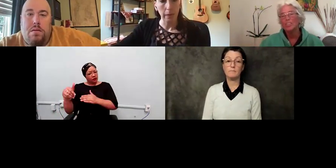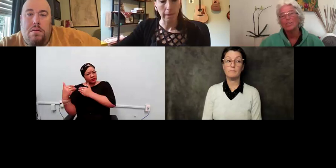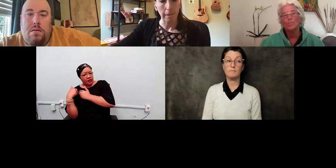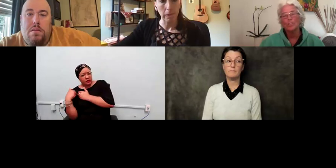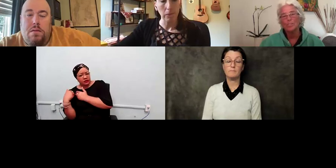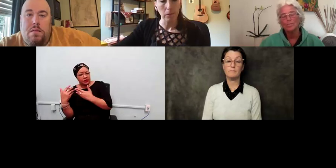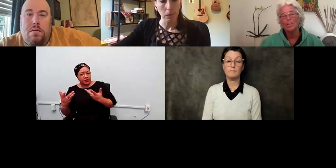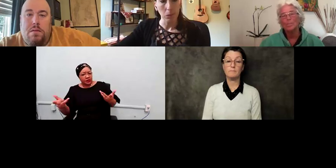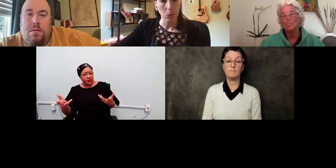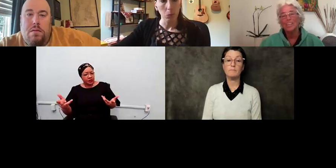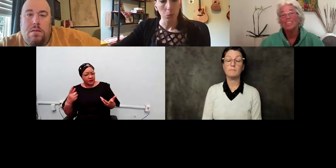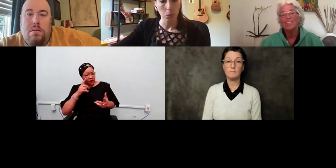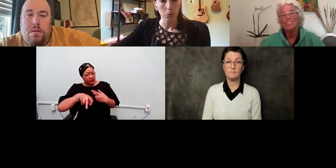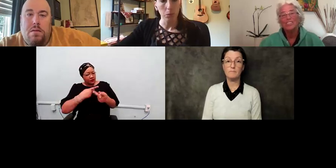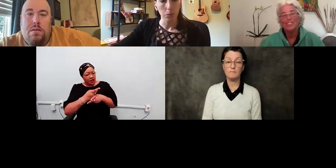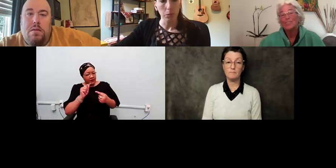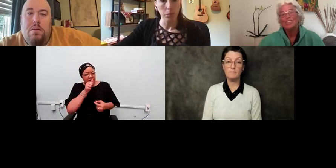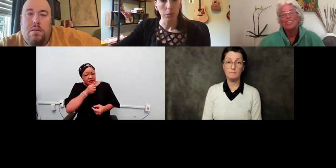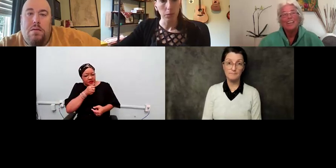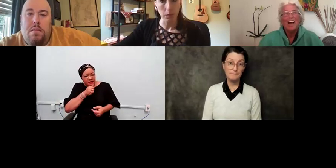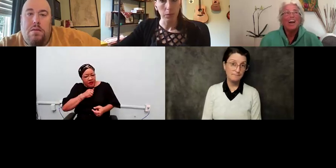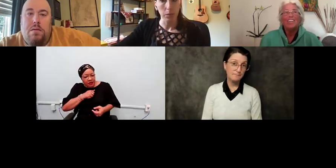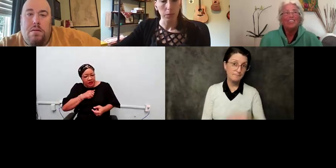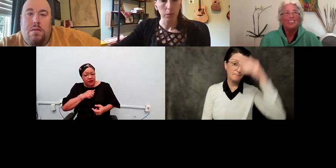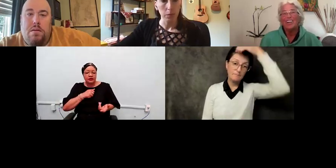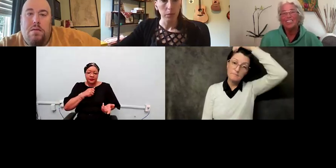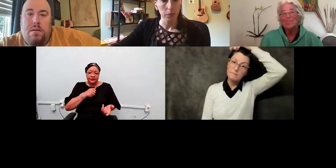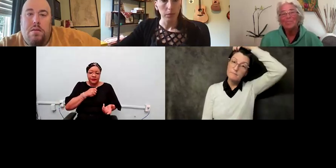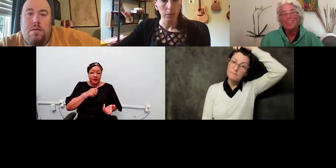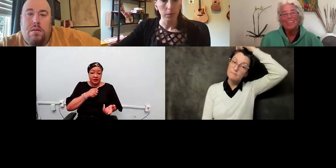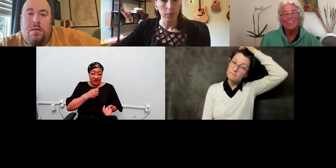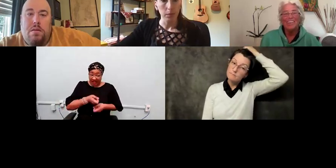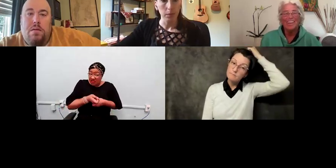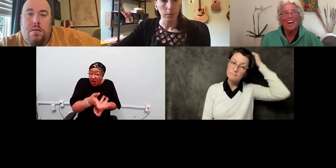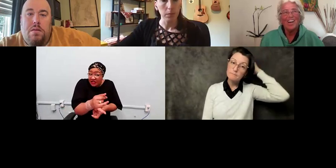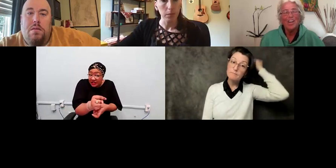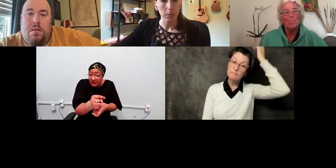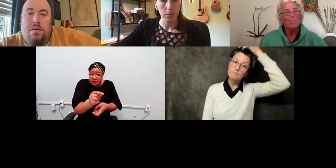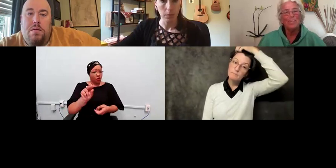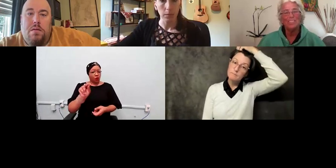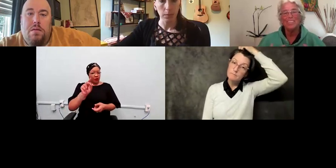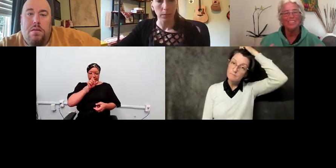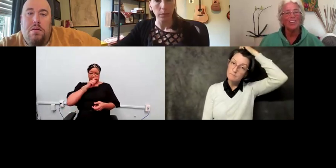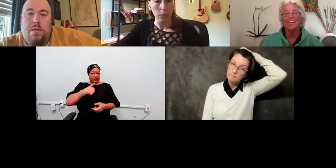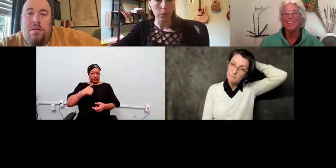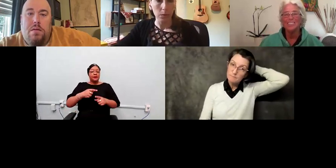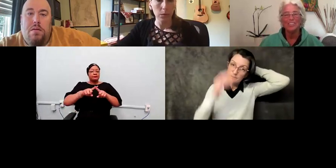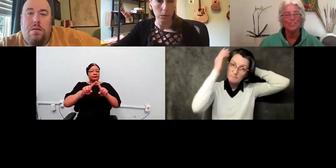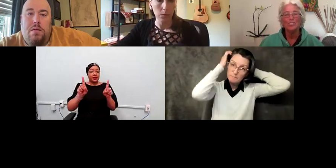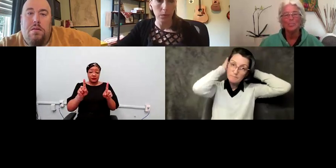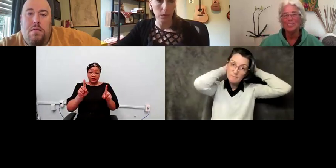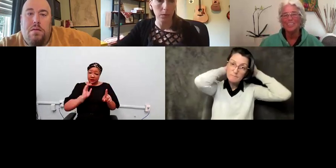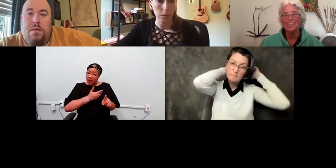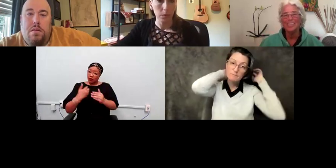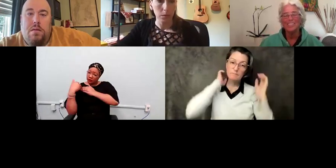those kind of sufferings, right? And injustices, sufferings that I didn't cause them, but it's all on us to